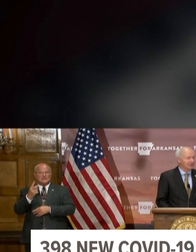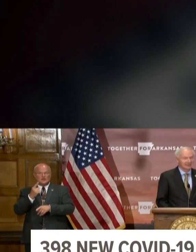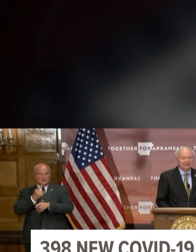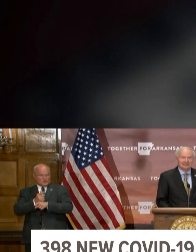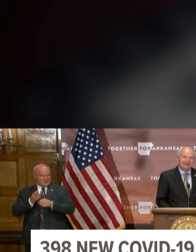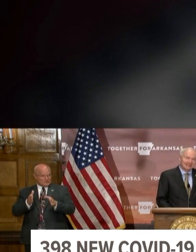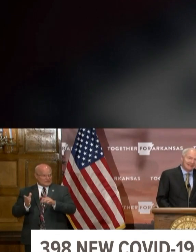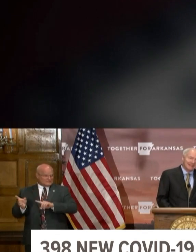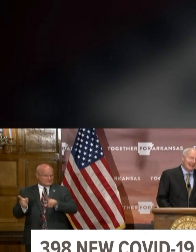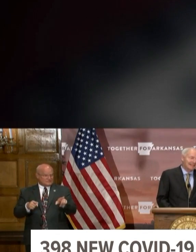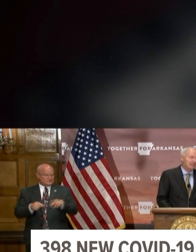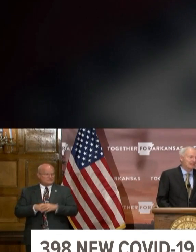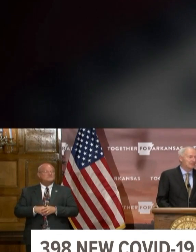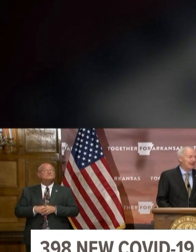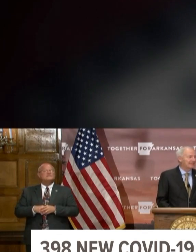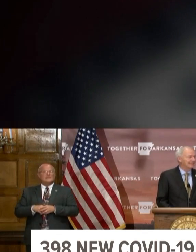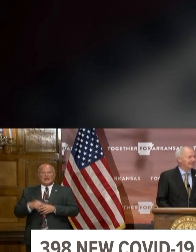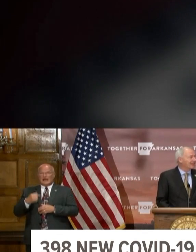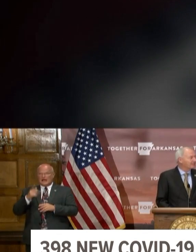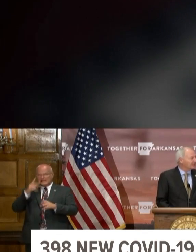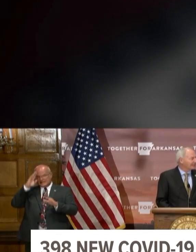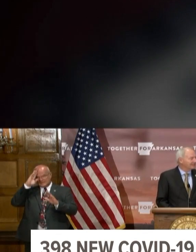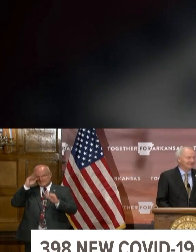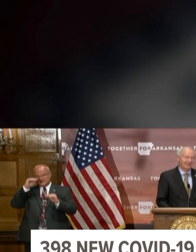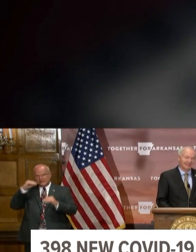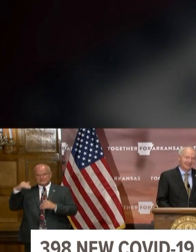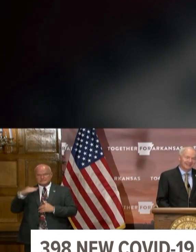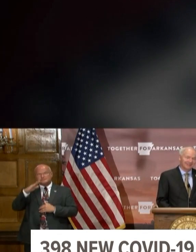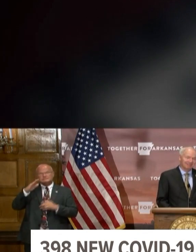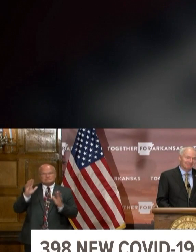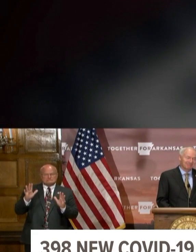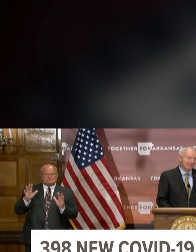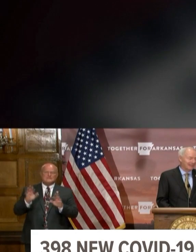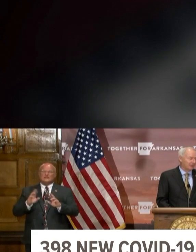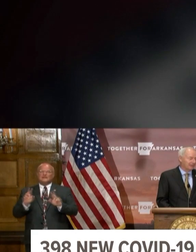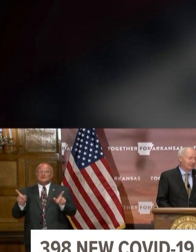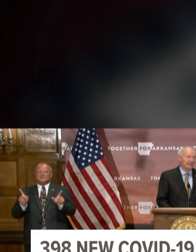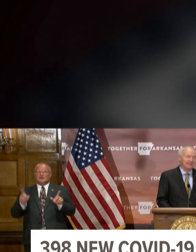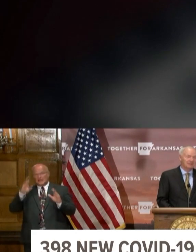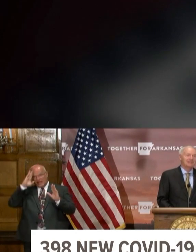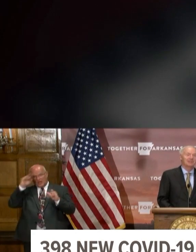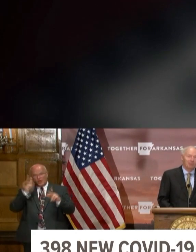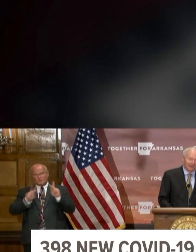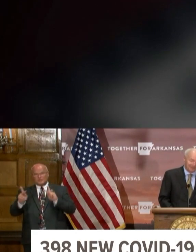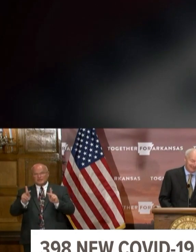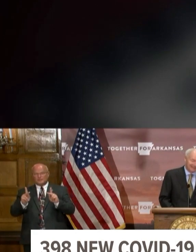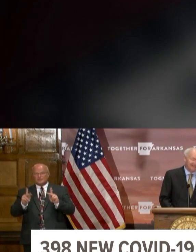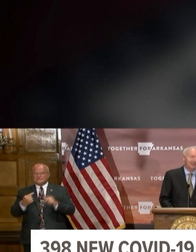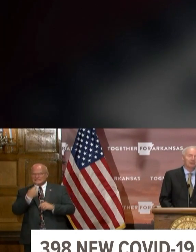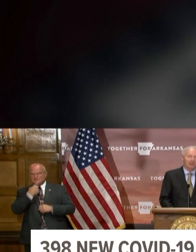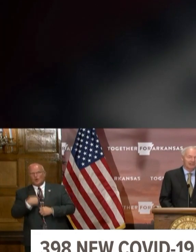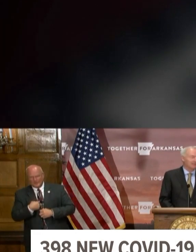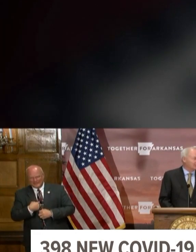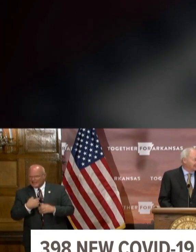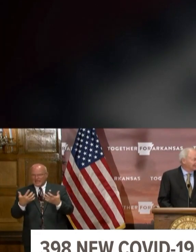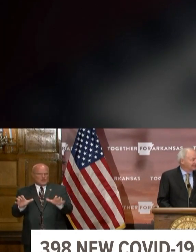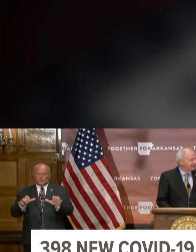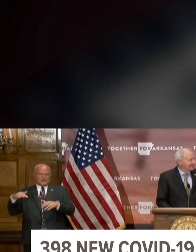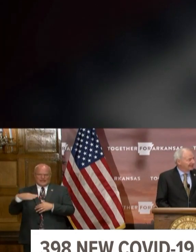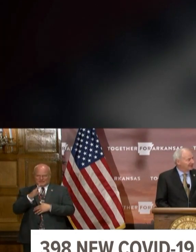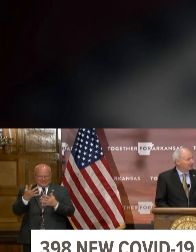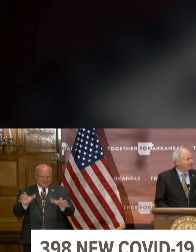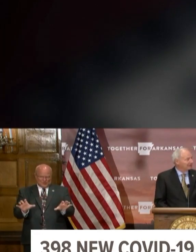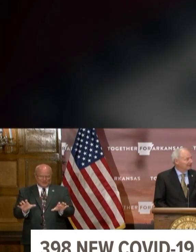right direction. I keep expecting an uptick. I hope everybody keeps disappointing me. I don't want an